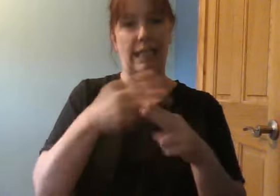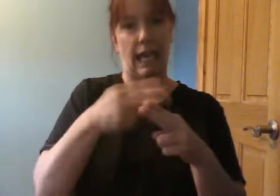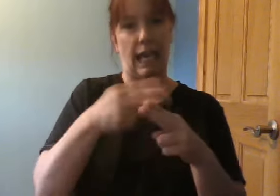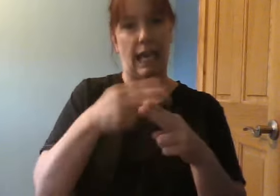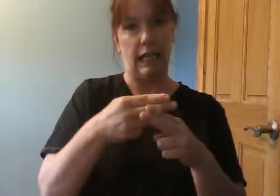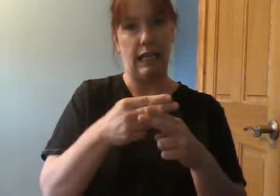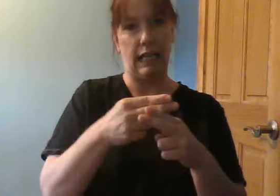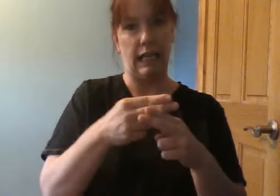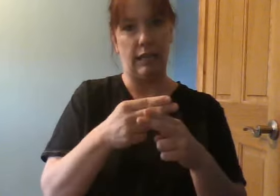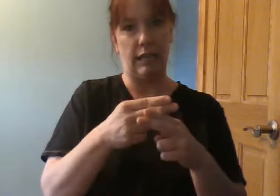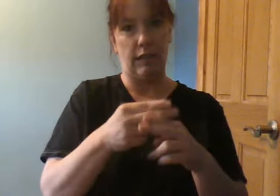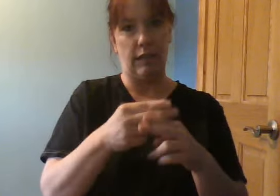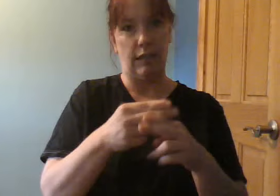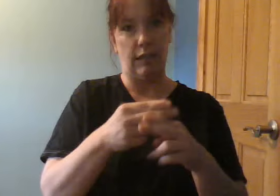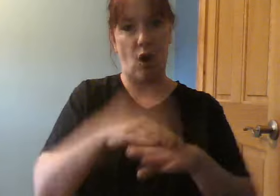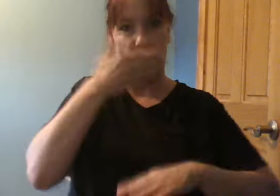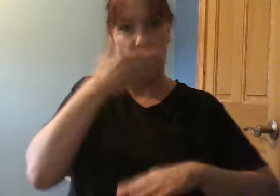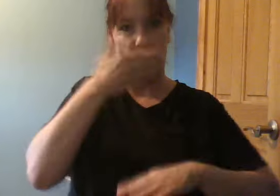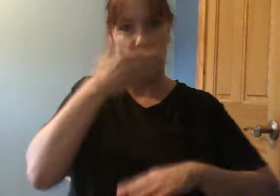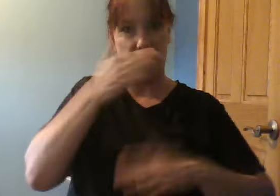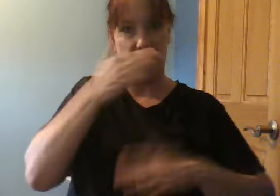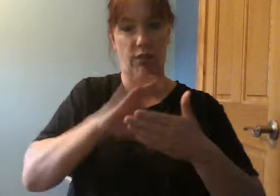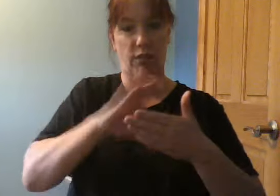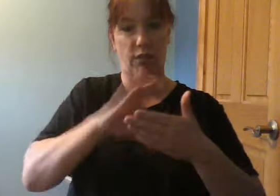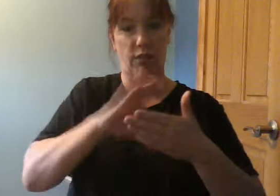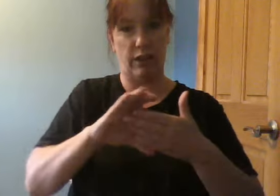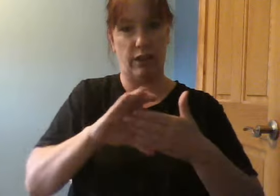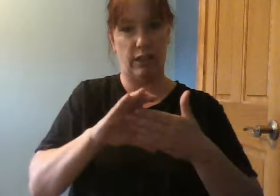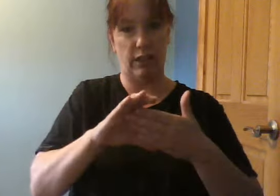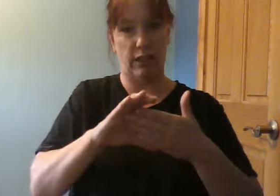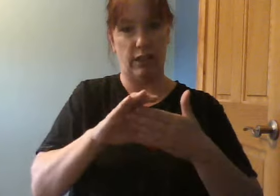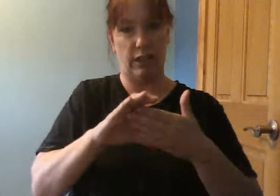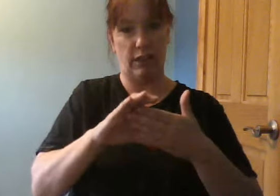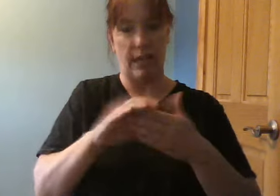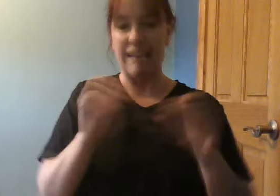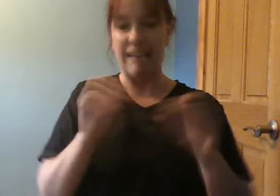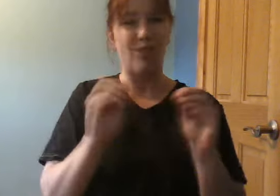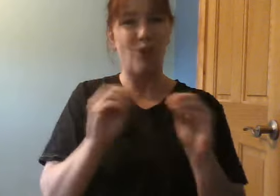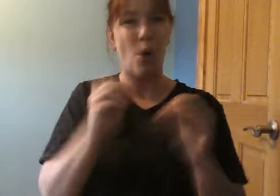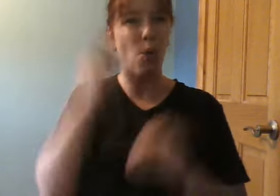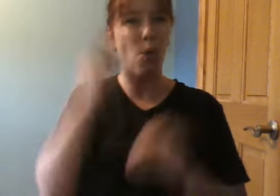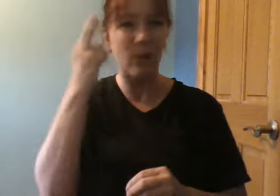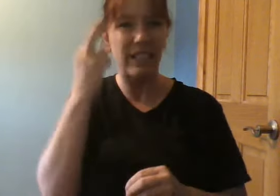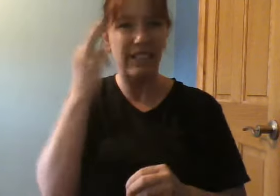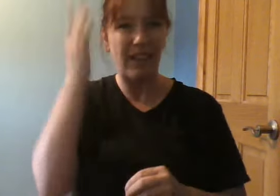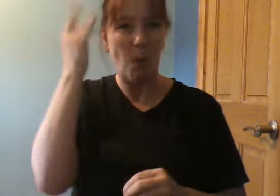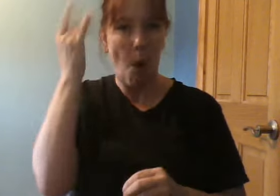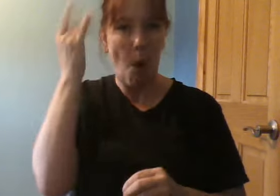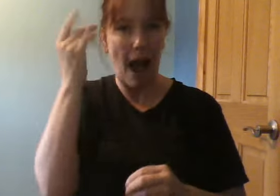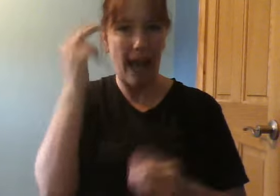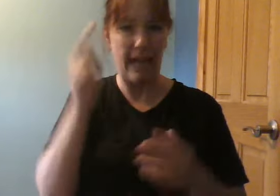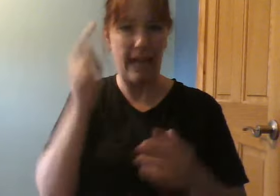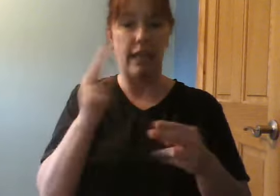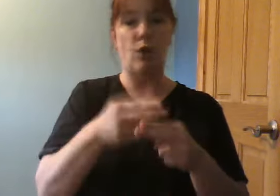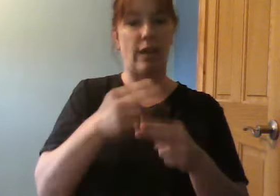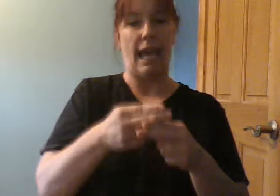There is no earthly reason why your name is printed on a chip and pin card. And if you think about it, it's even more insidious